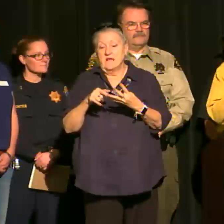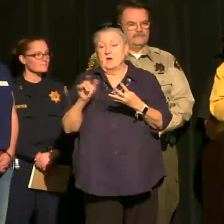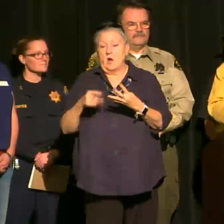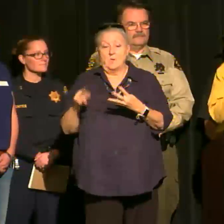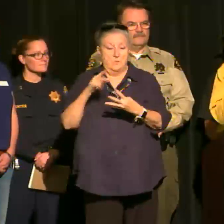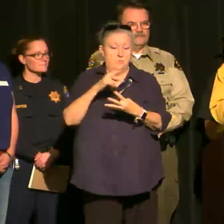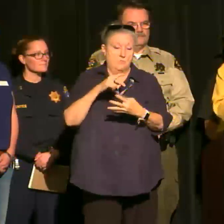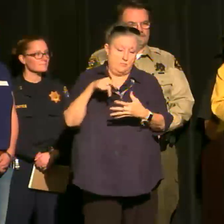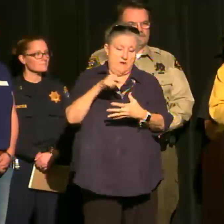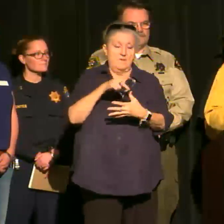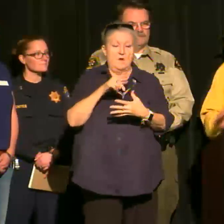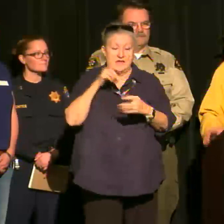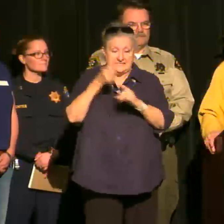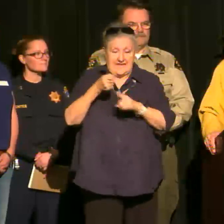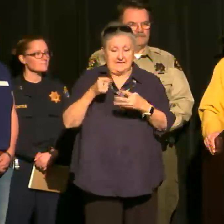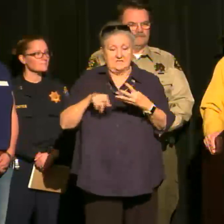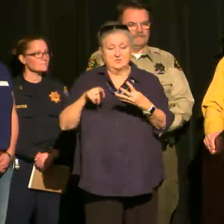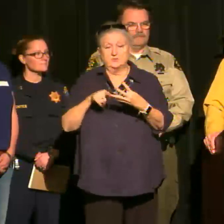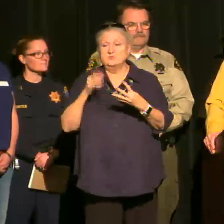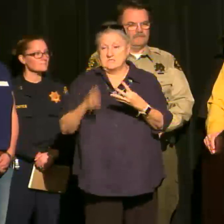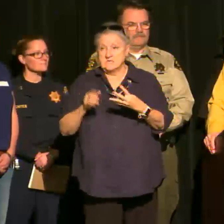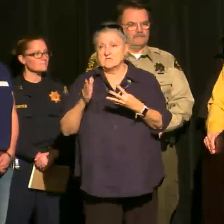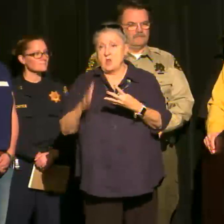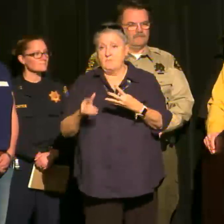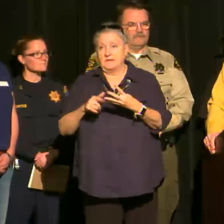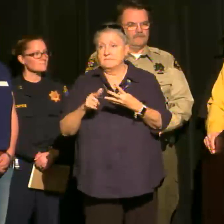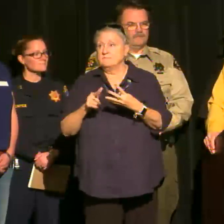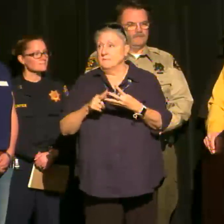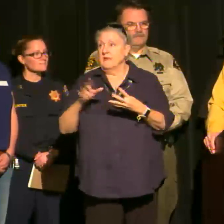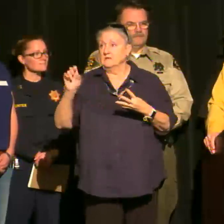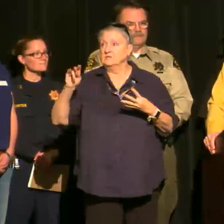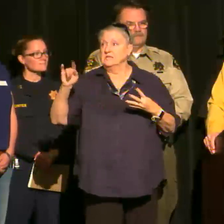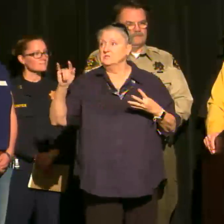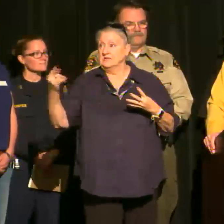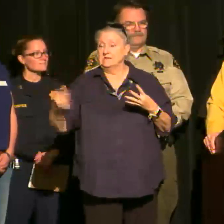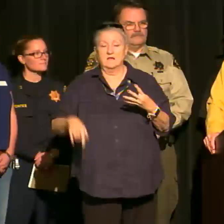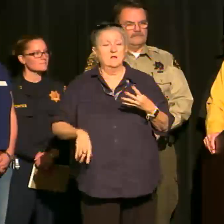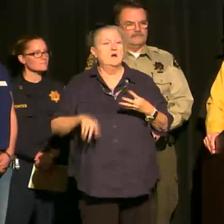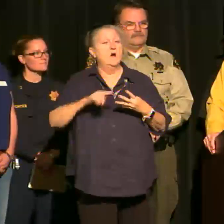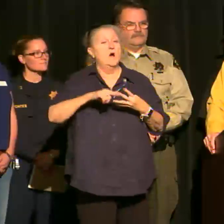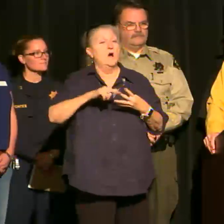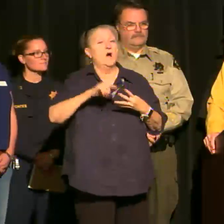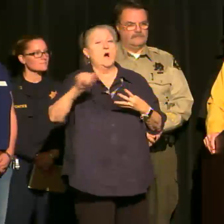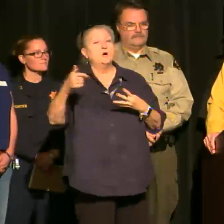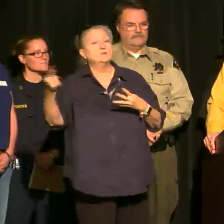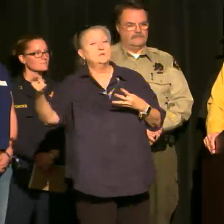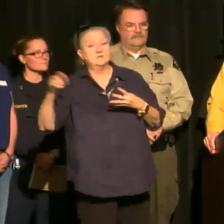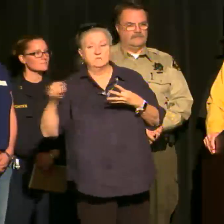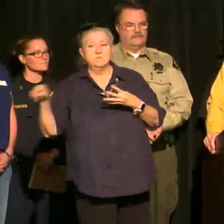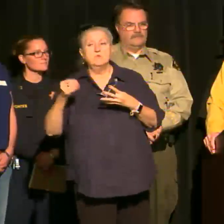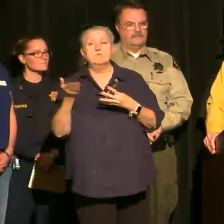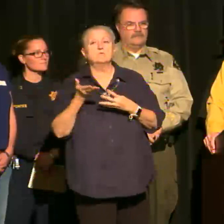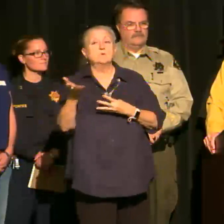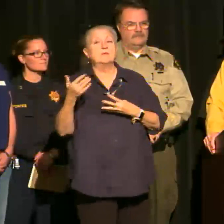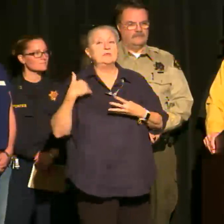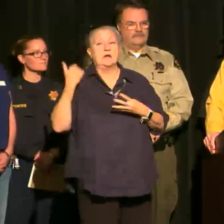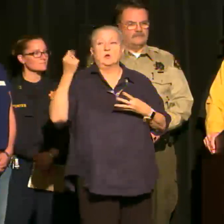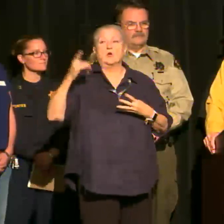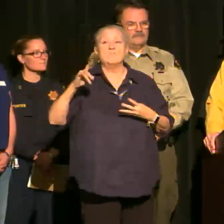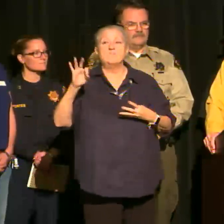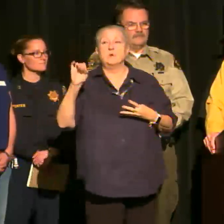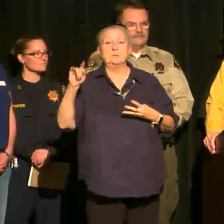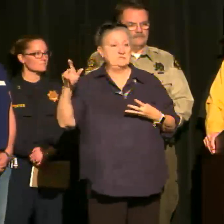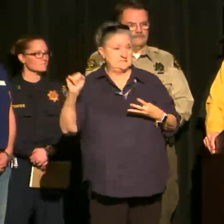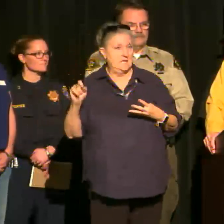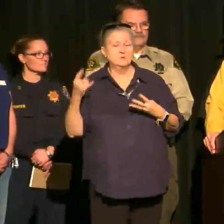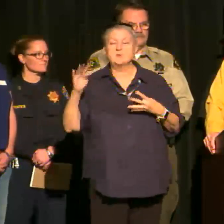primary attack is to keep it where it is. Our alternate attack is if it starts to move through that younger fuels, we're going to keep hitting it and